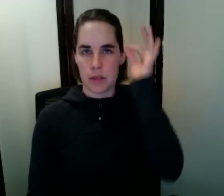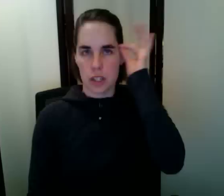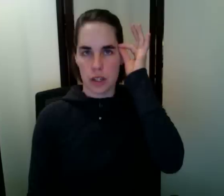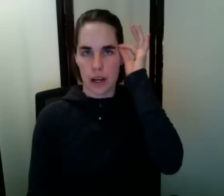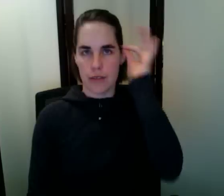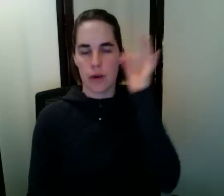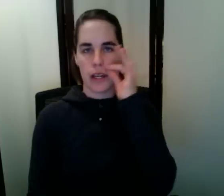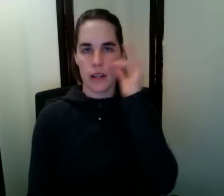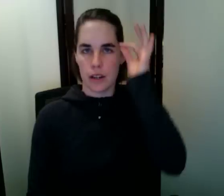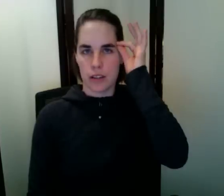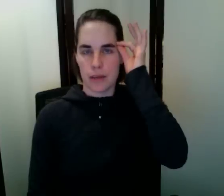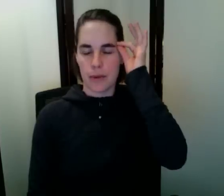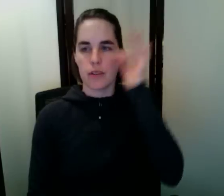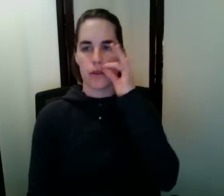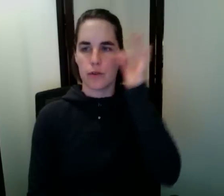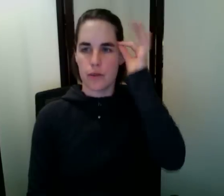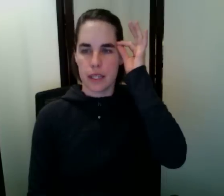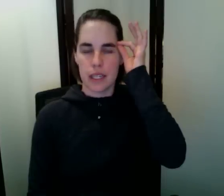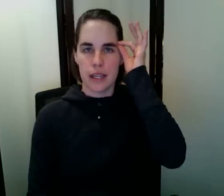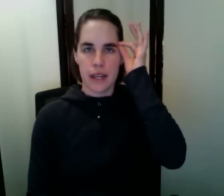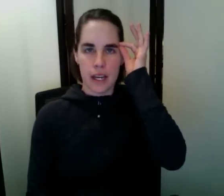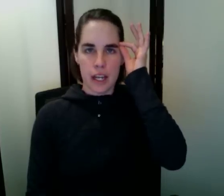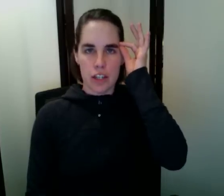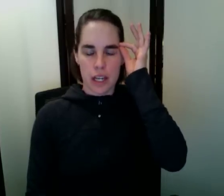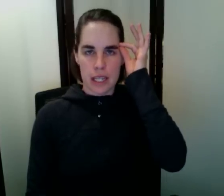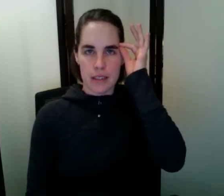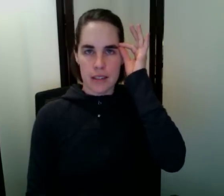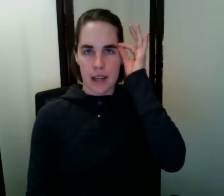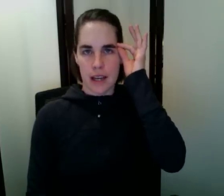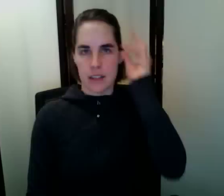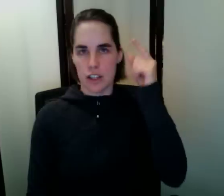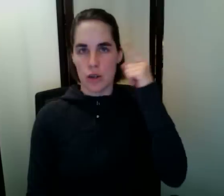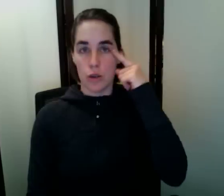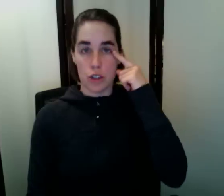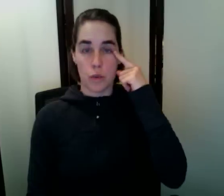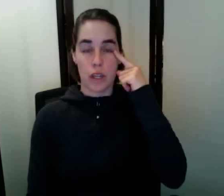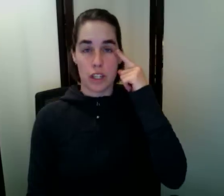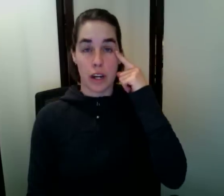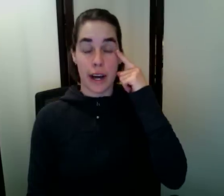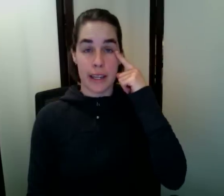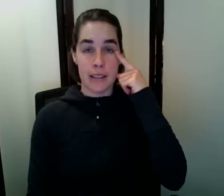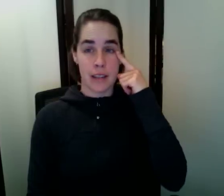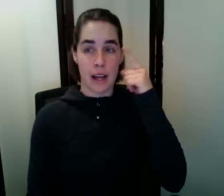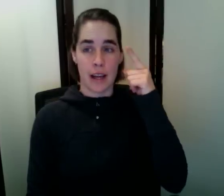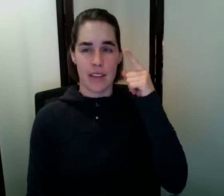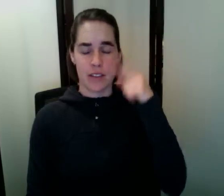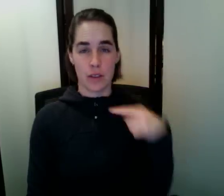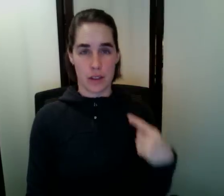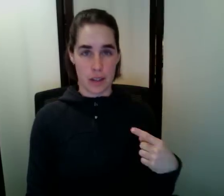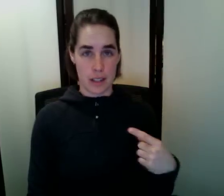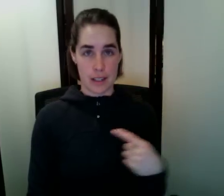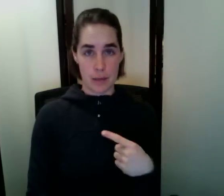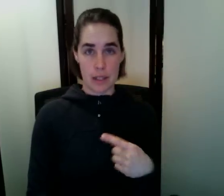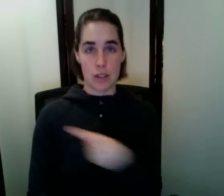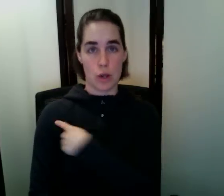to your forehead or your temple. So Indian Chinese they show just pointing to your eyes is no longer accepted so